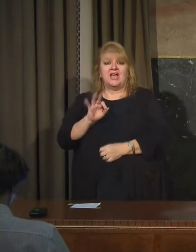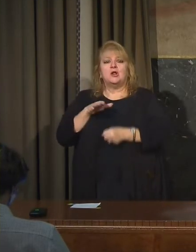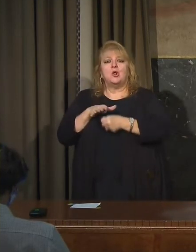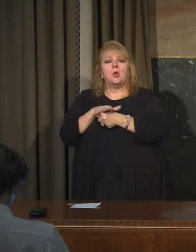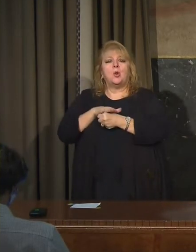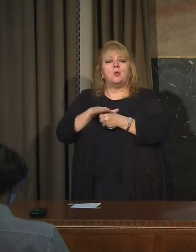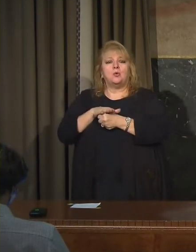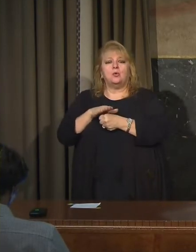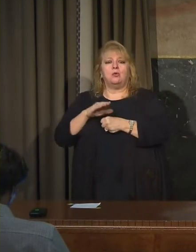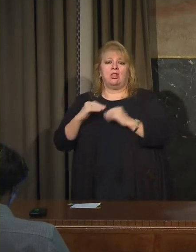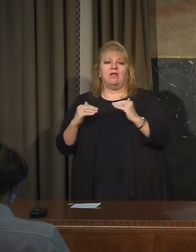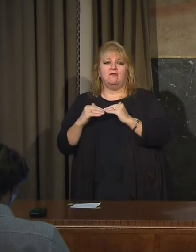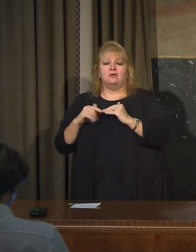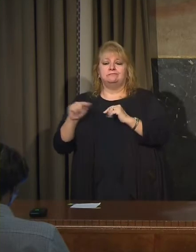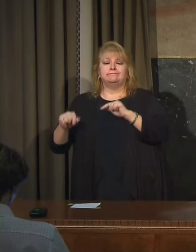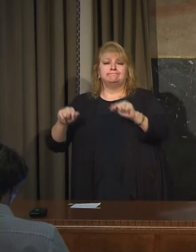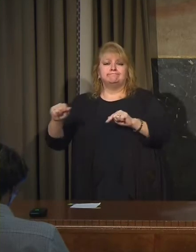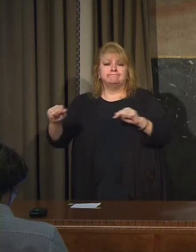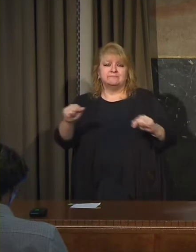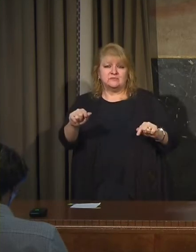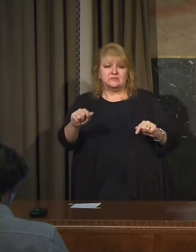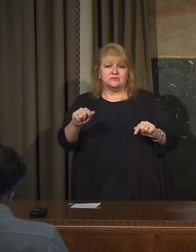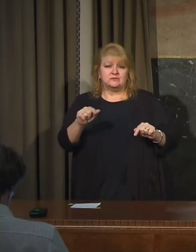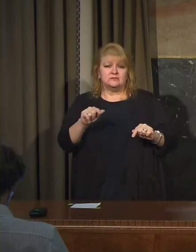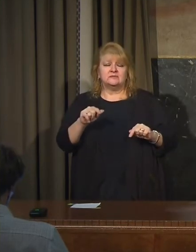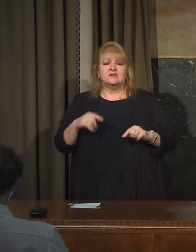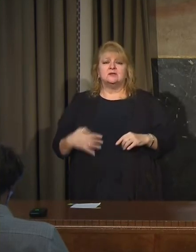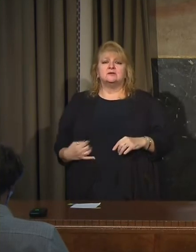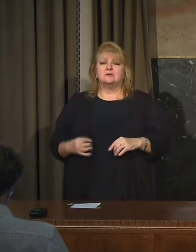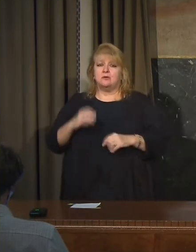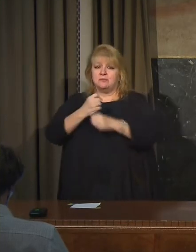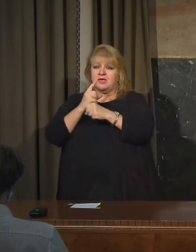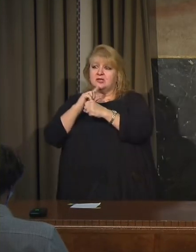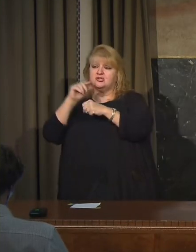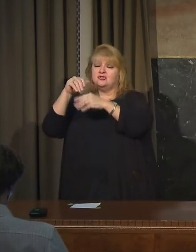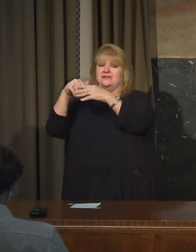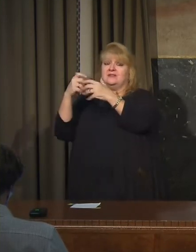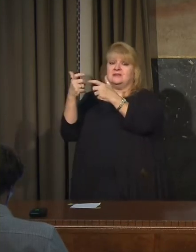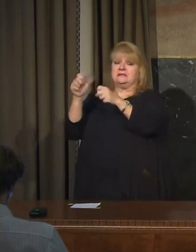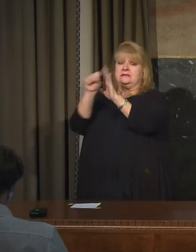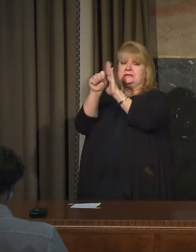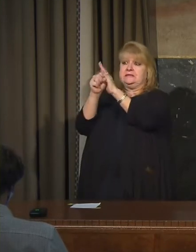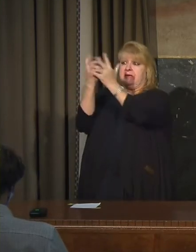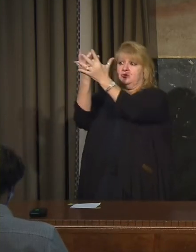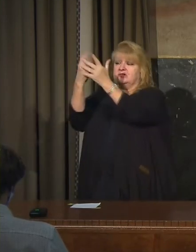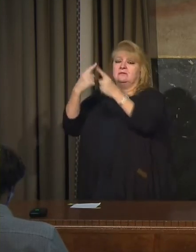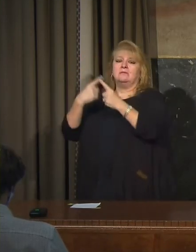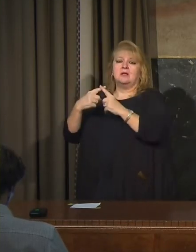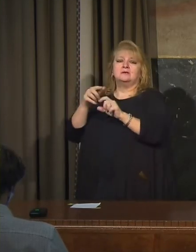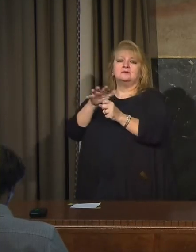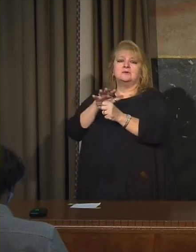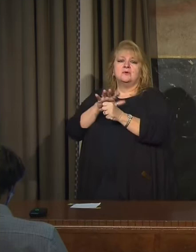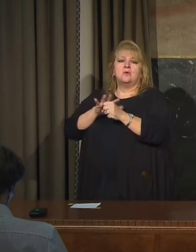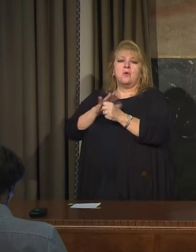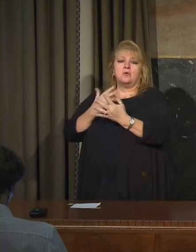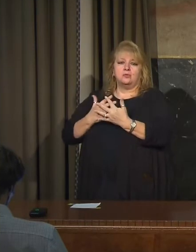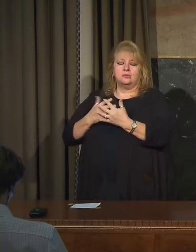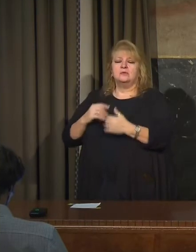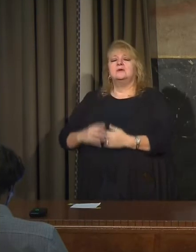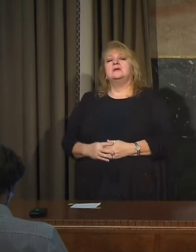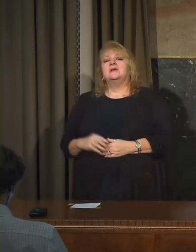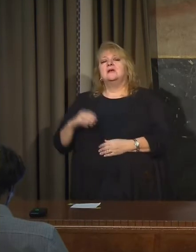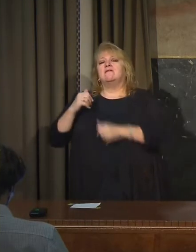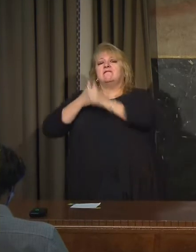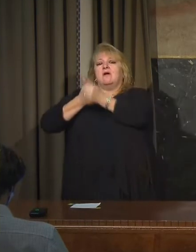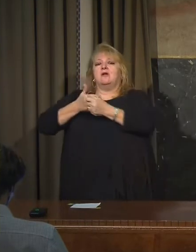local level. But we're going to make sure that we get to all of them. In accordance with the CDC and the LDH guidelines